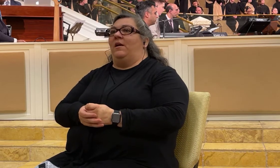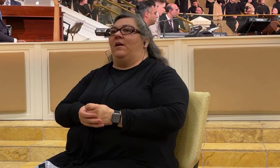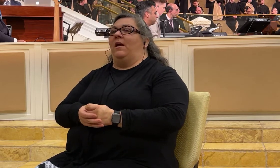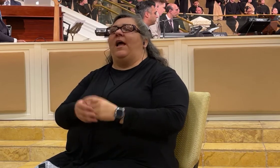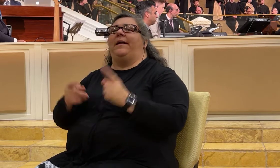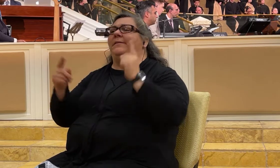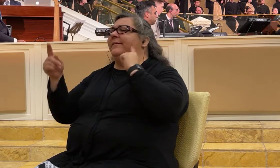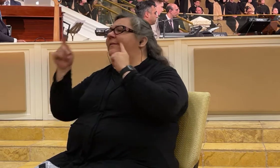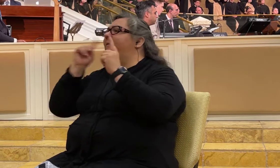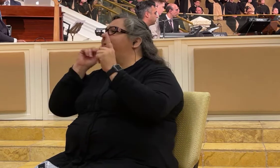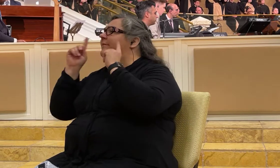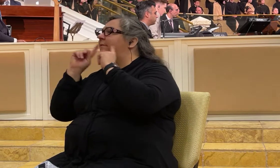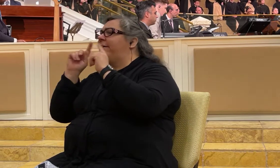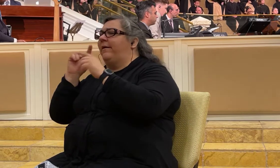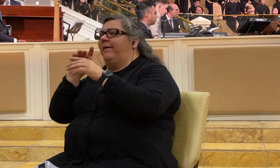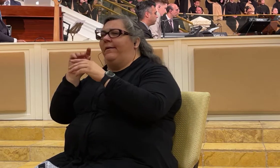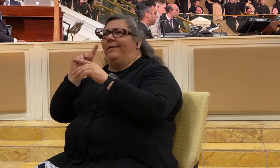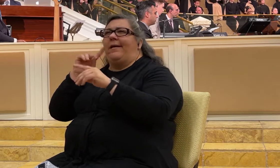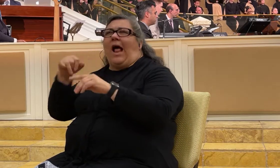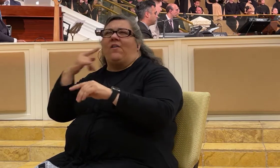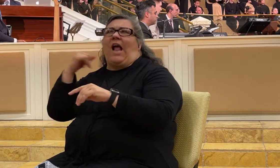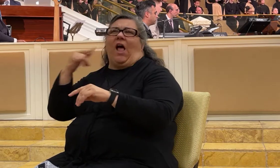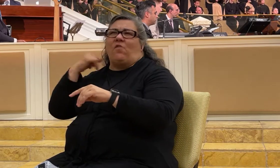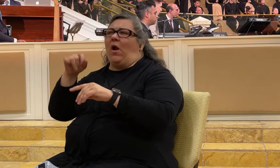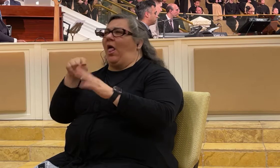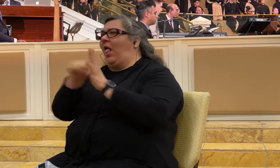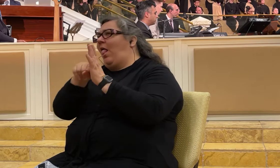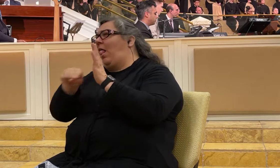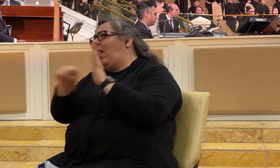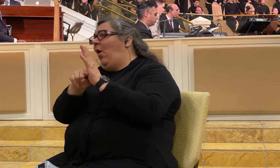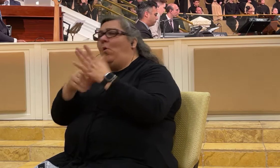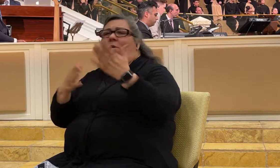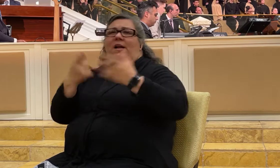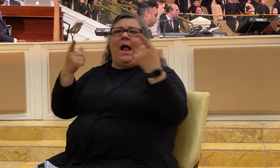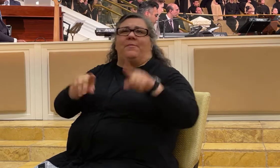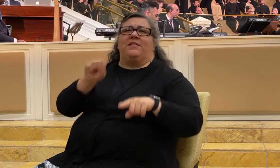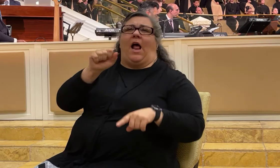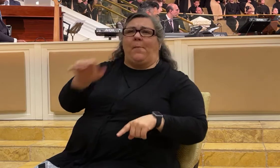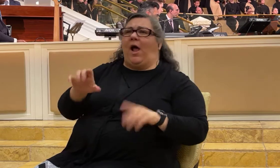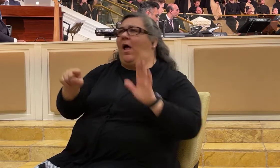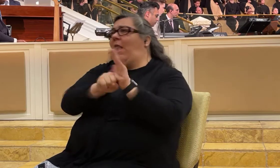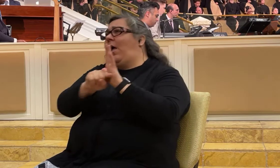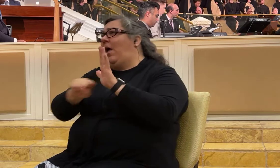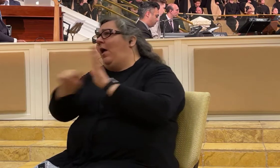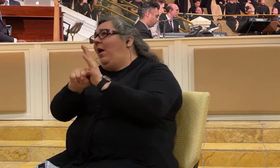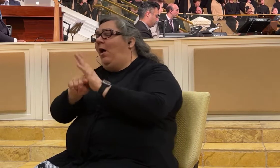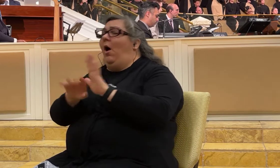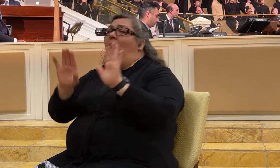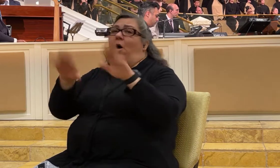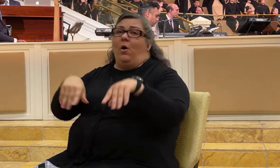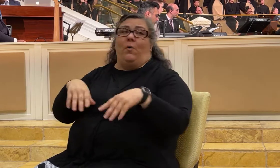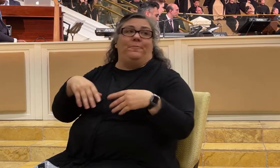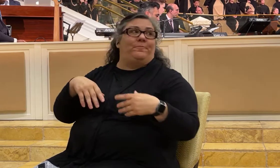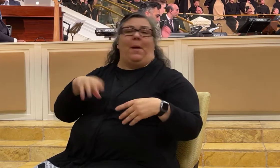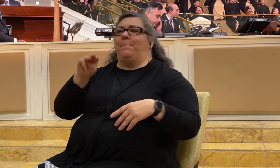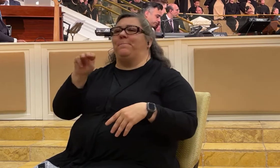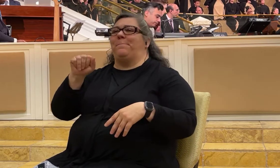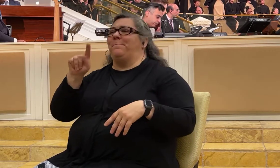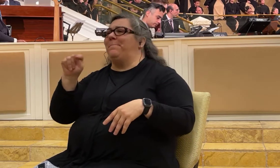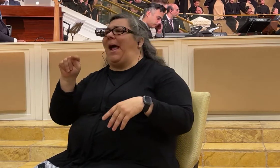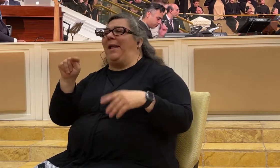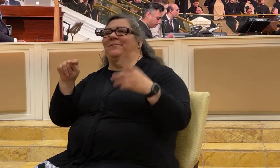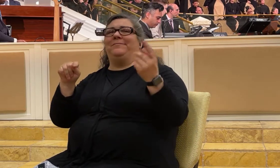And you hear all this stuff about California. Sacramento. What's going to happen in Sacramento? Well, I don't know. Matt told me the